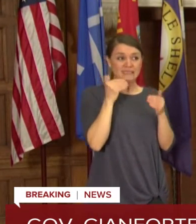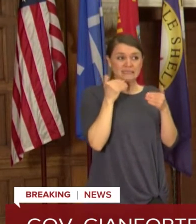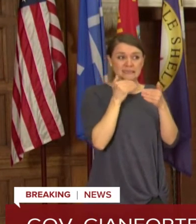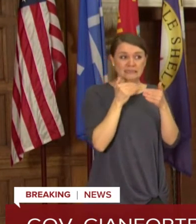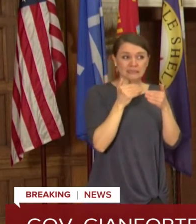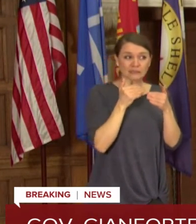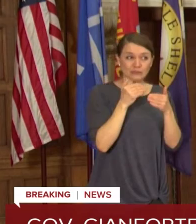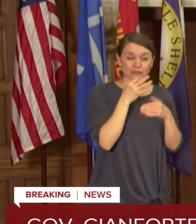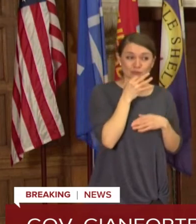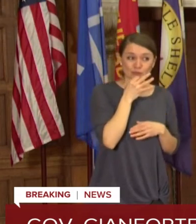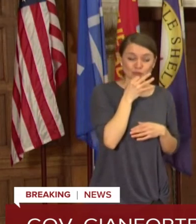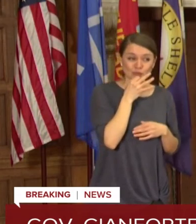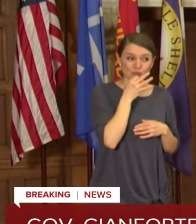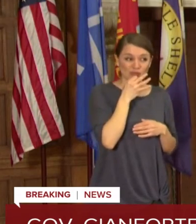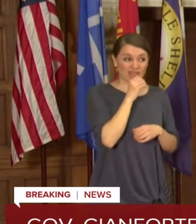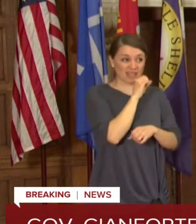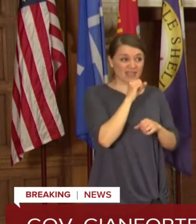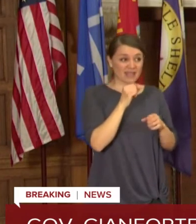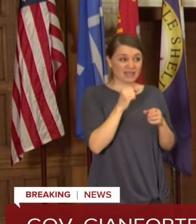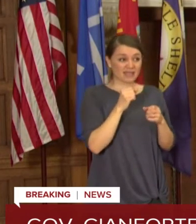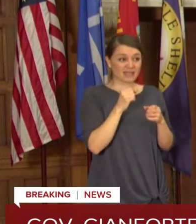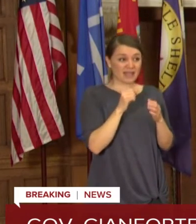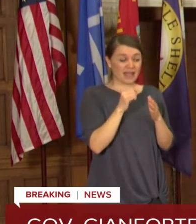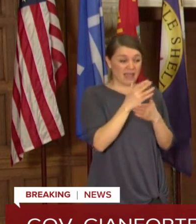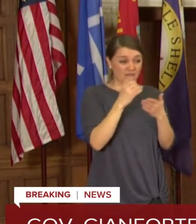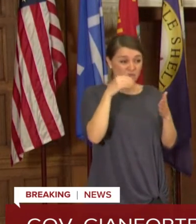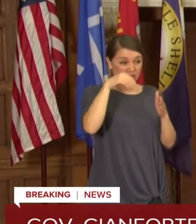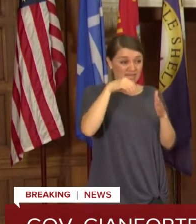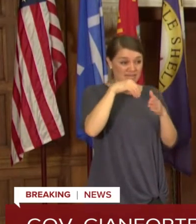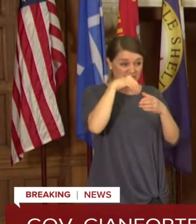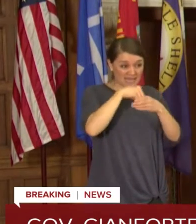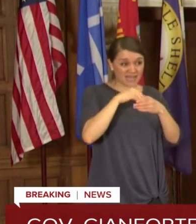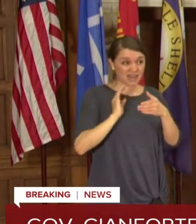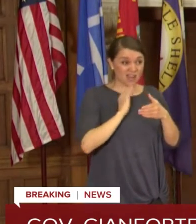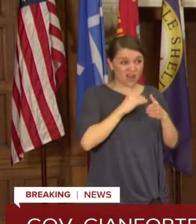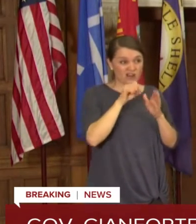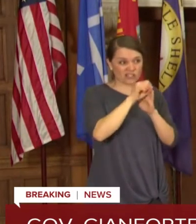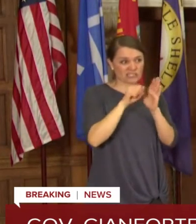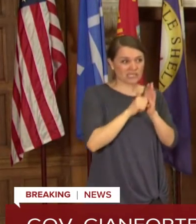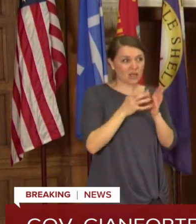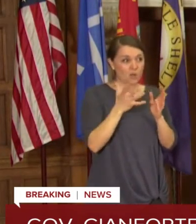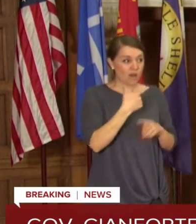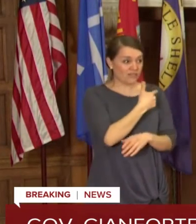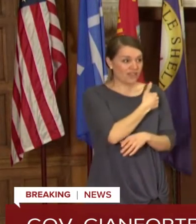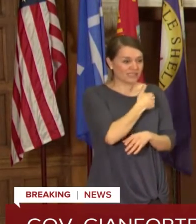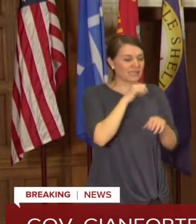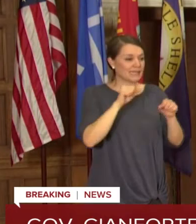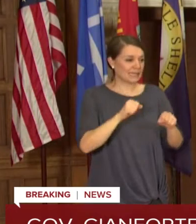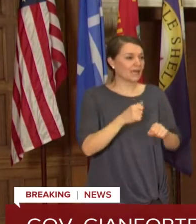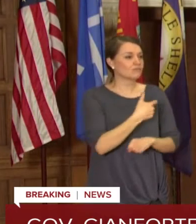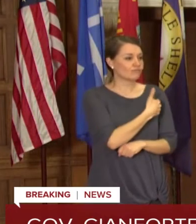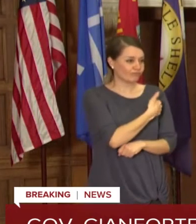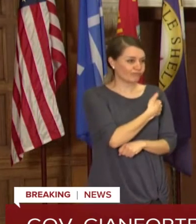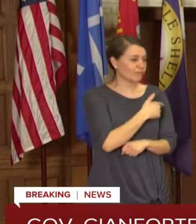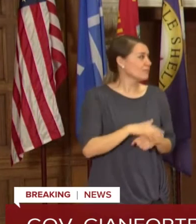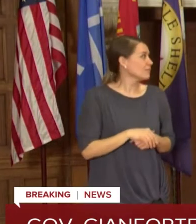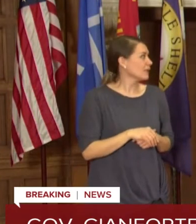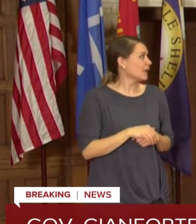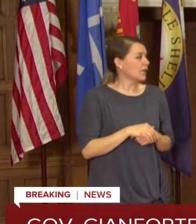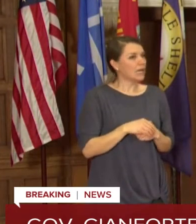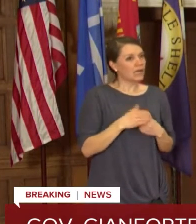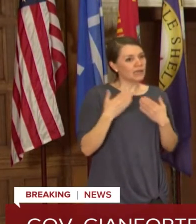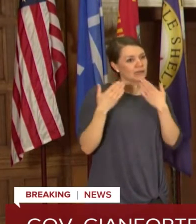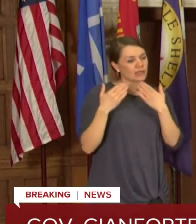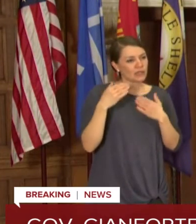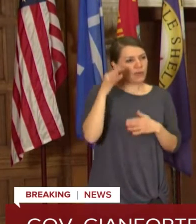that wants a vaccine is going to be able to get it. I don't know if you want to add something there, General Quinn. Yeah, thanks. I don't know that I can add